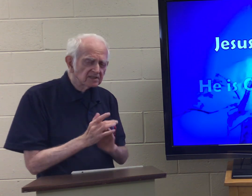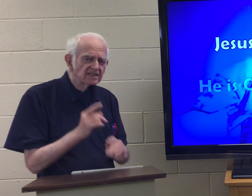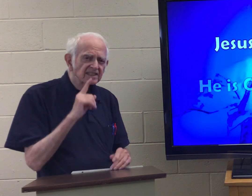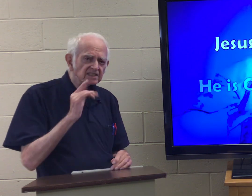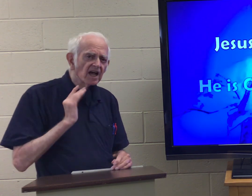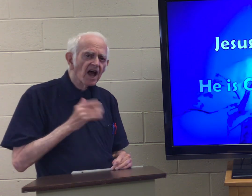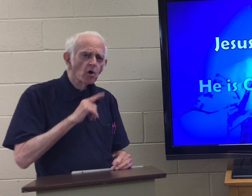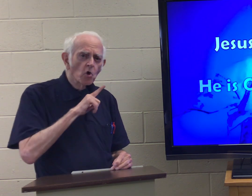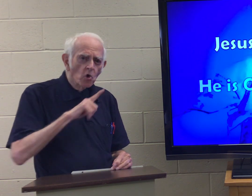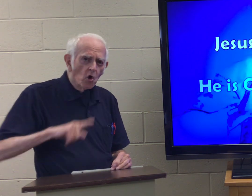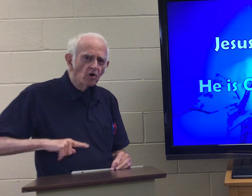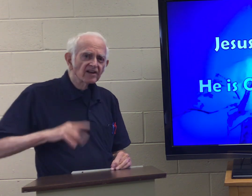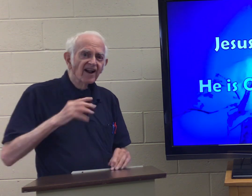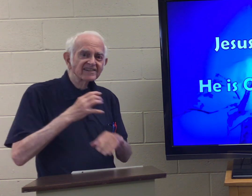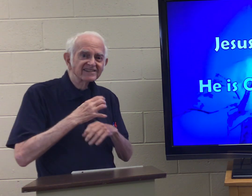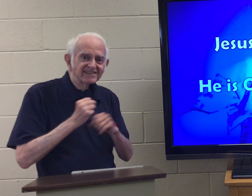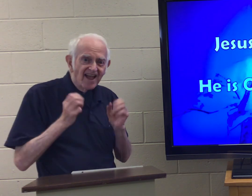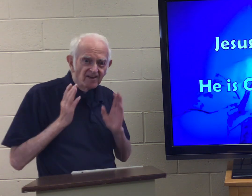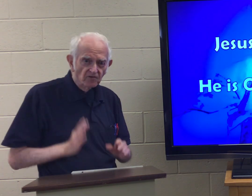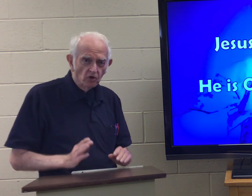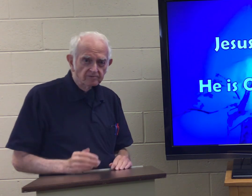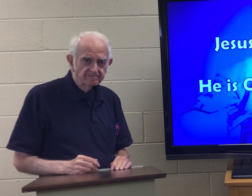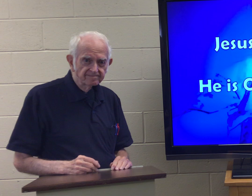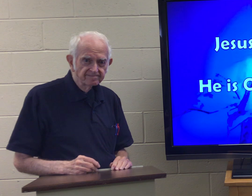Jesus is our Lord and Savior.